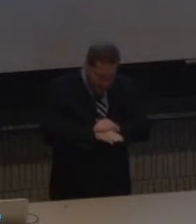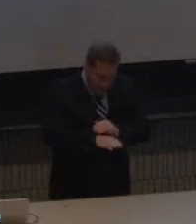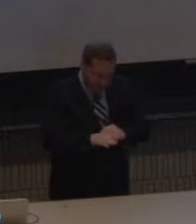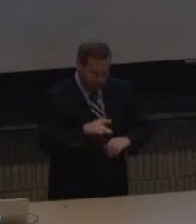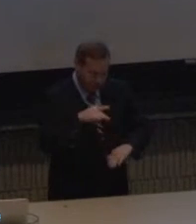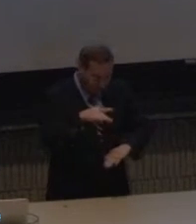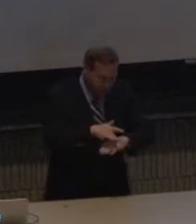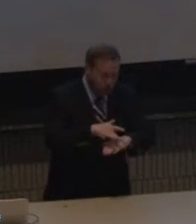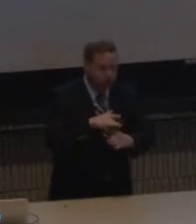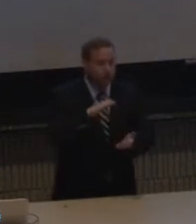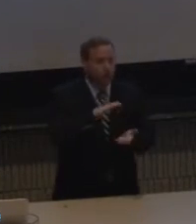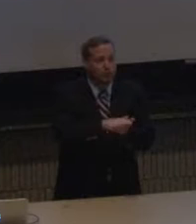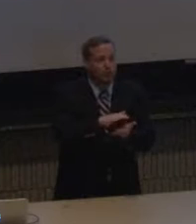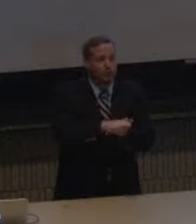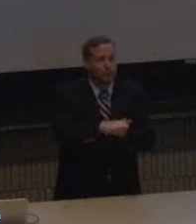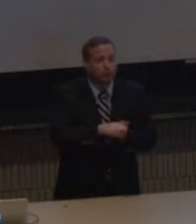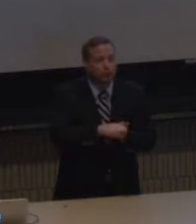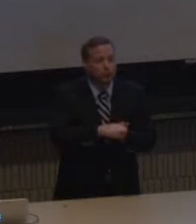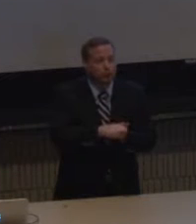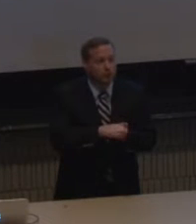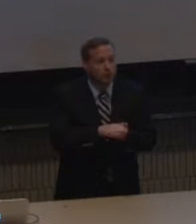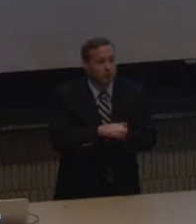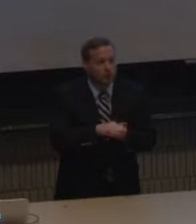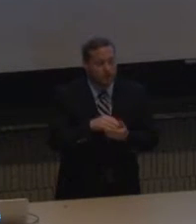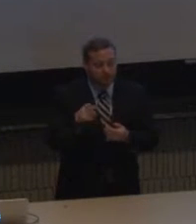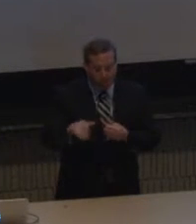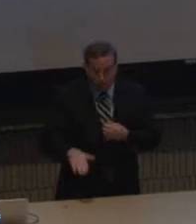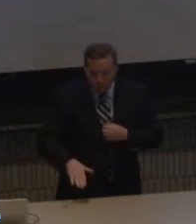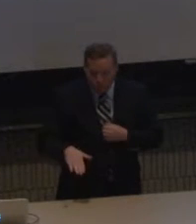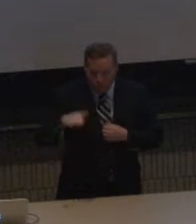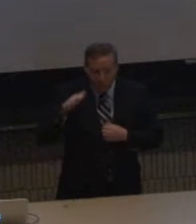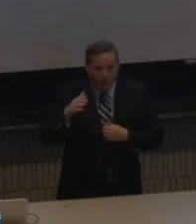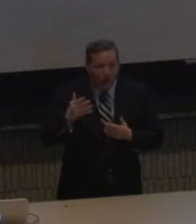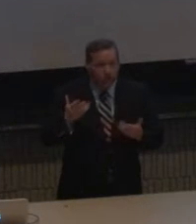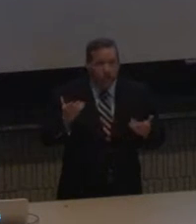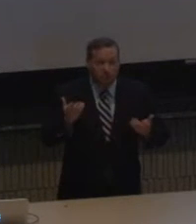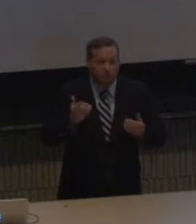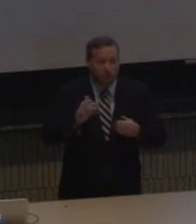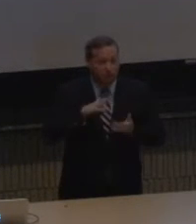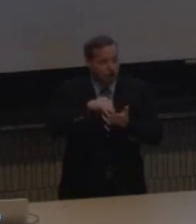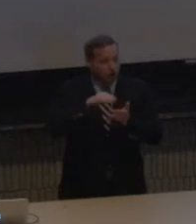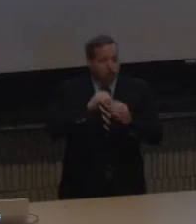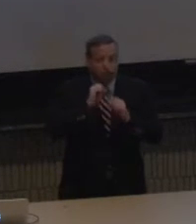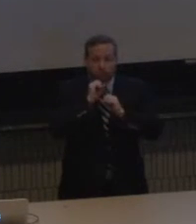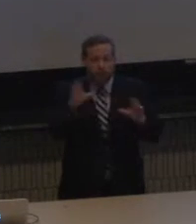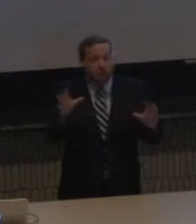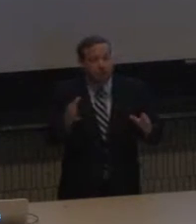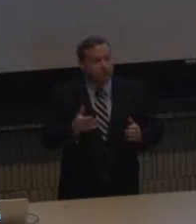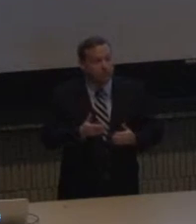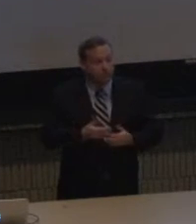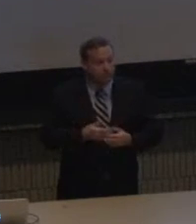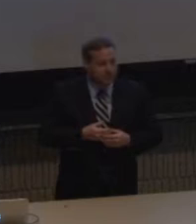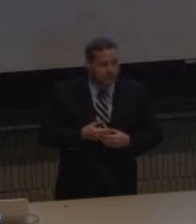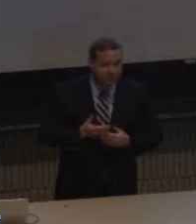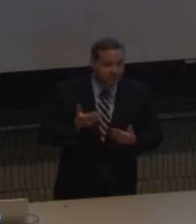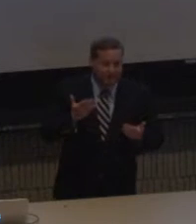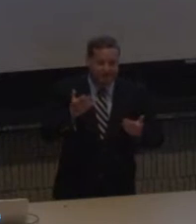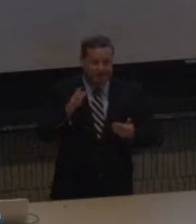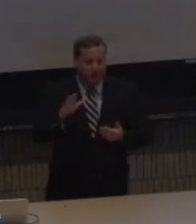it means they never even step into a classroom. They have no experience of school. They never learn